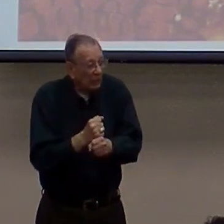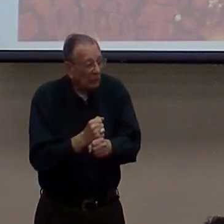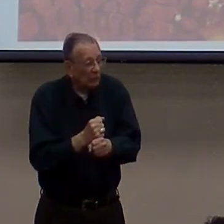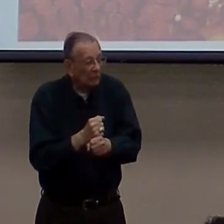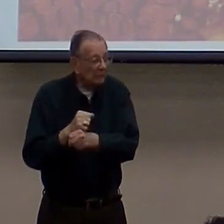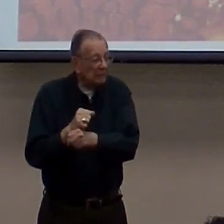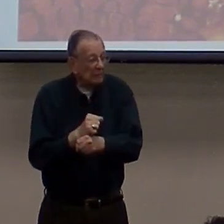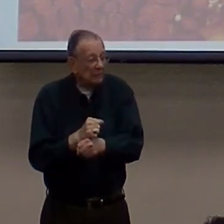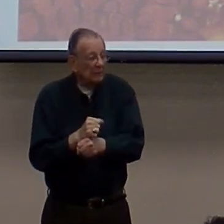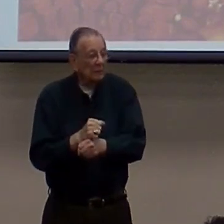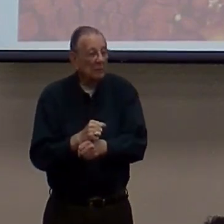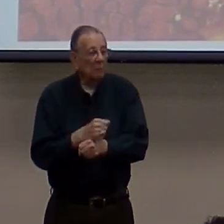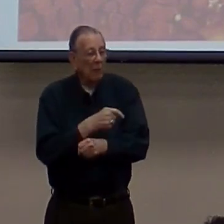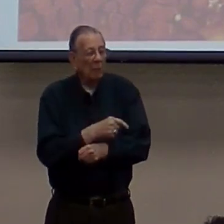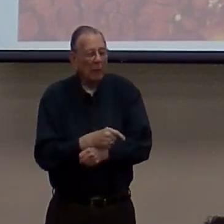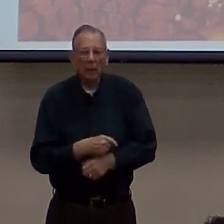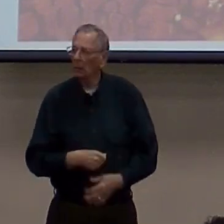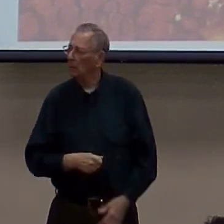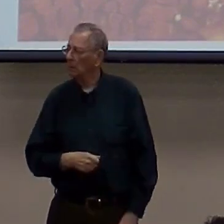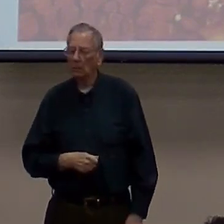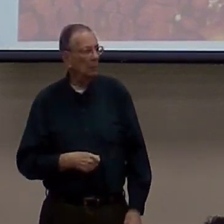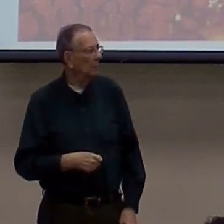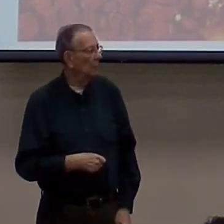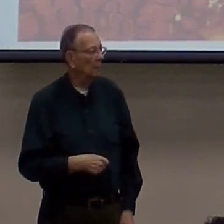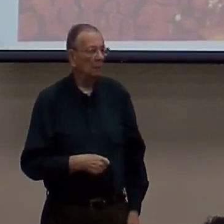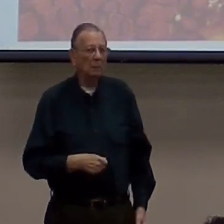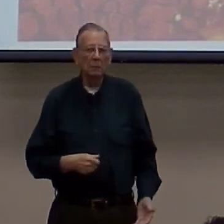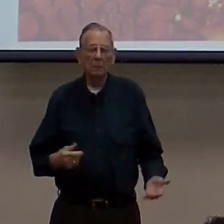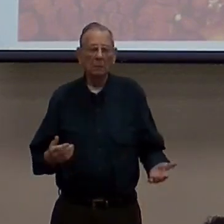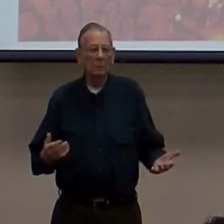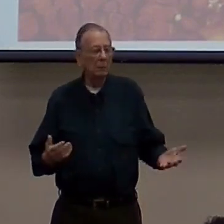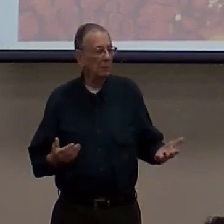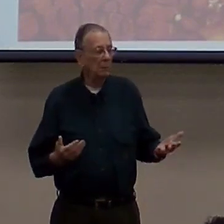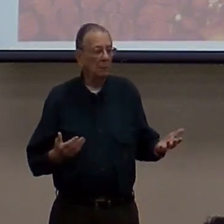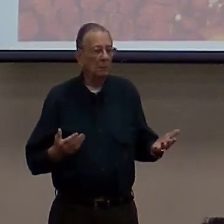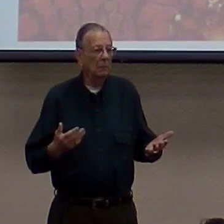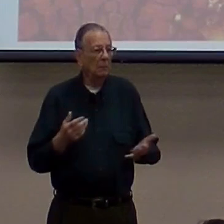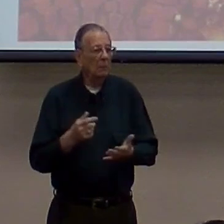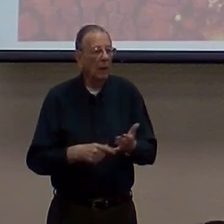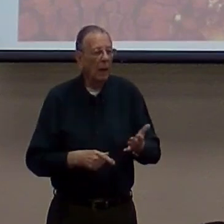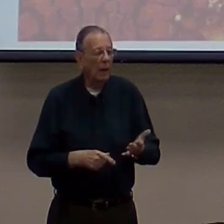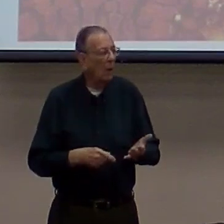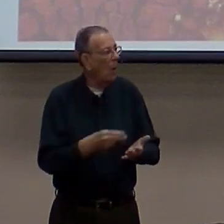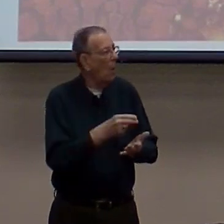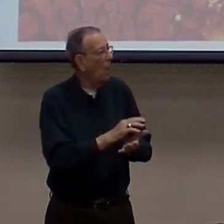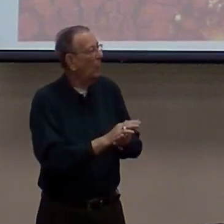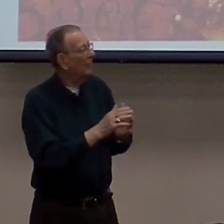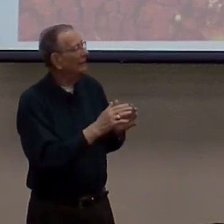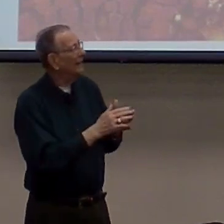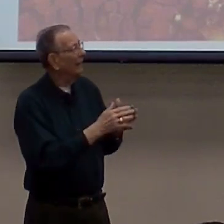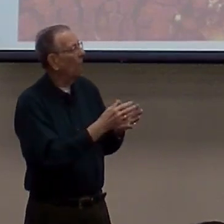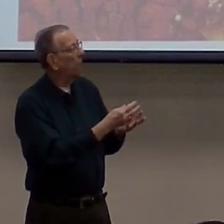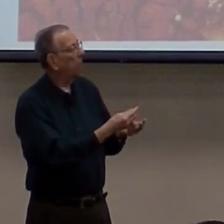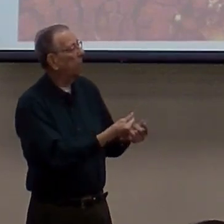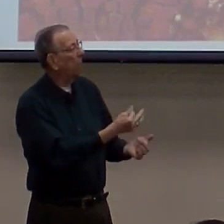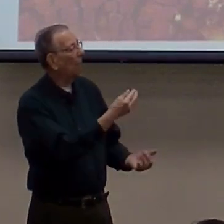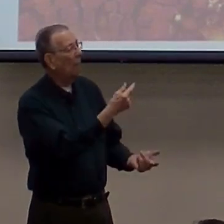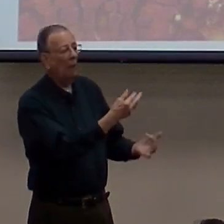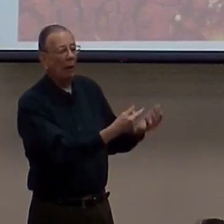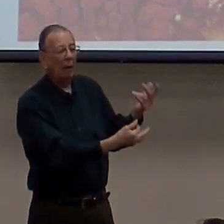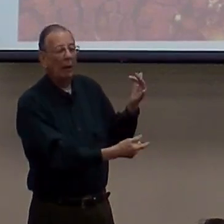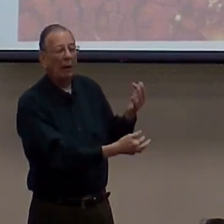captivity, they might be looking over their shoulder at what? A holy city in